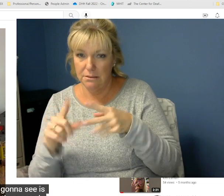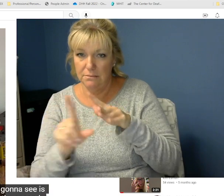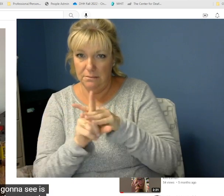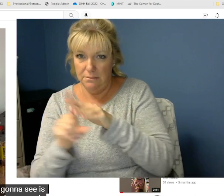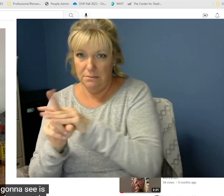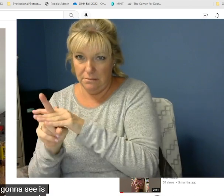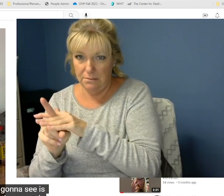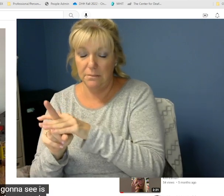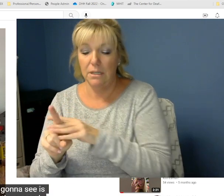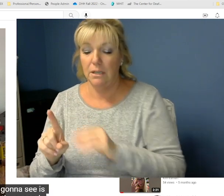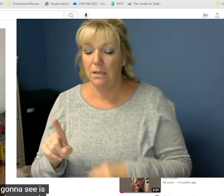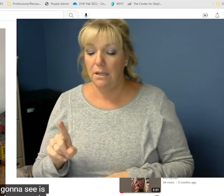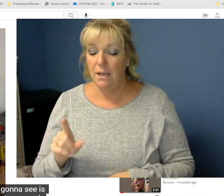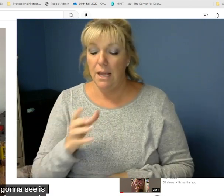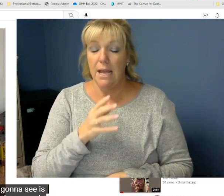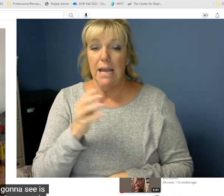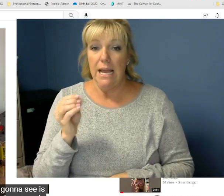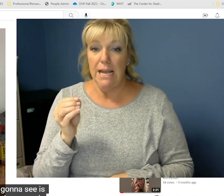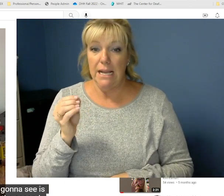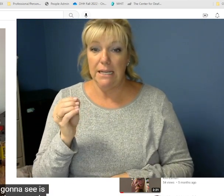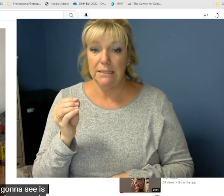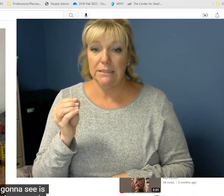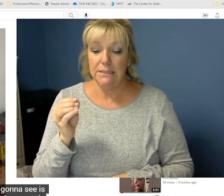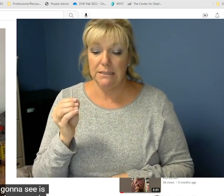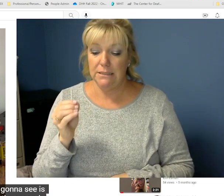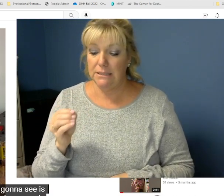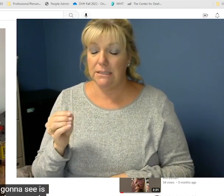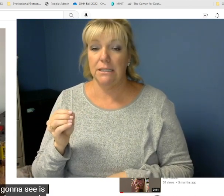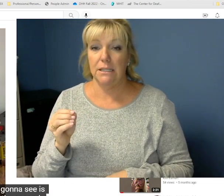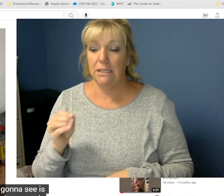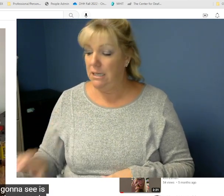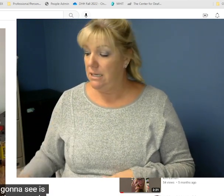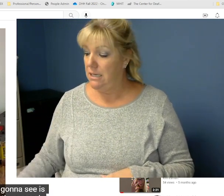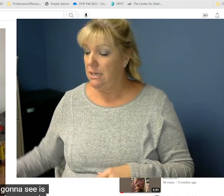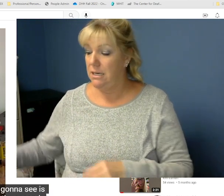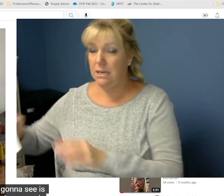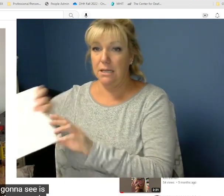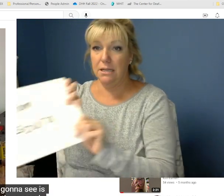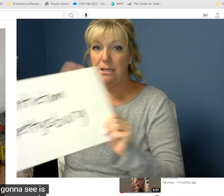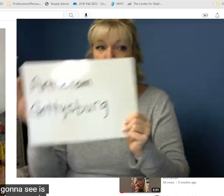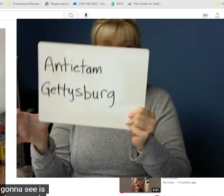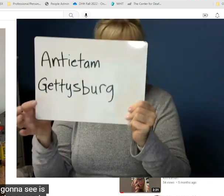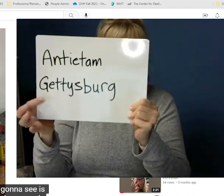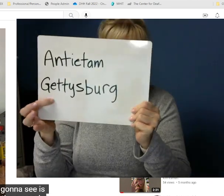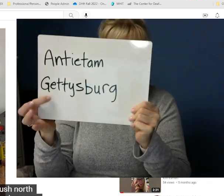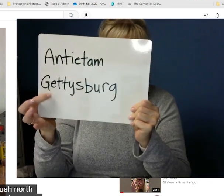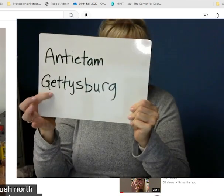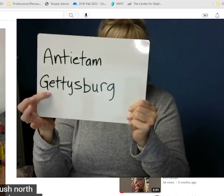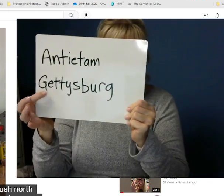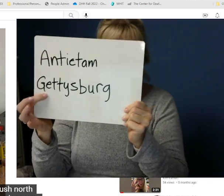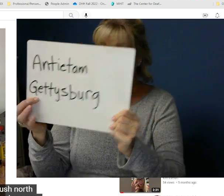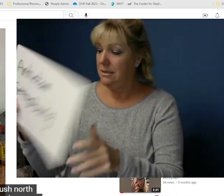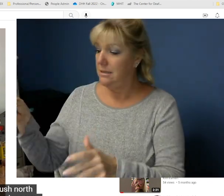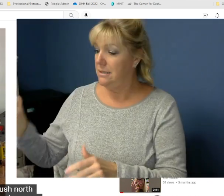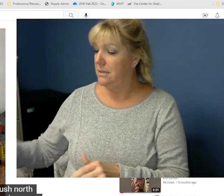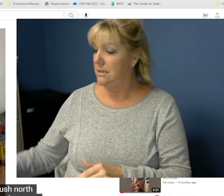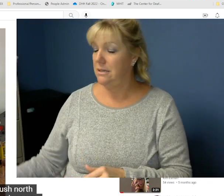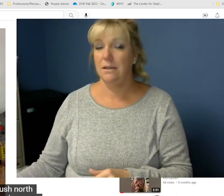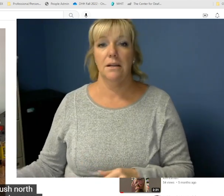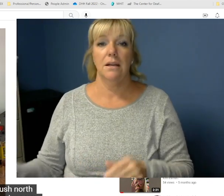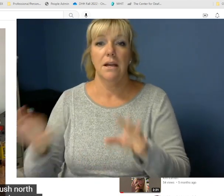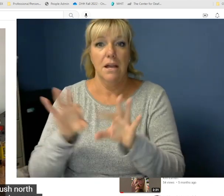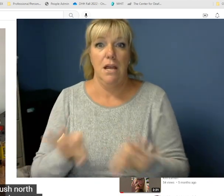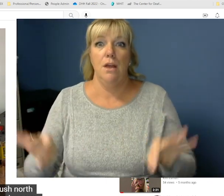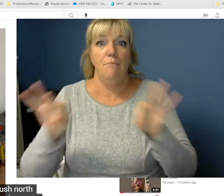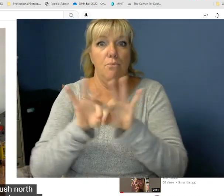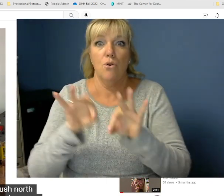and then Gettysburg, we're going to see, is going to be key because that's going to be the second time that the Confederacy